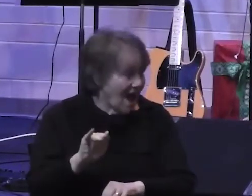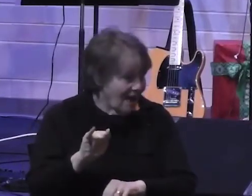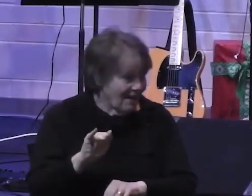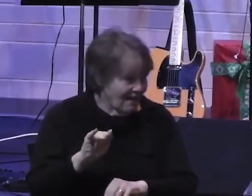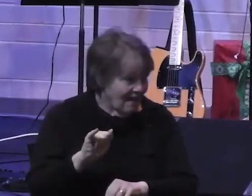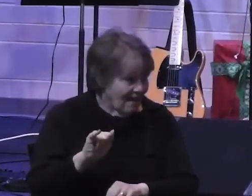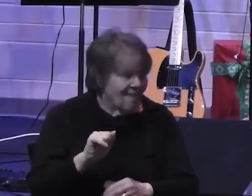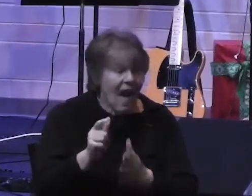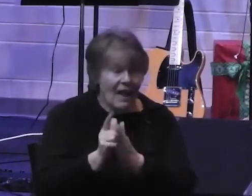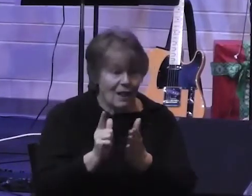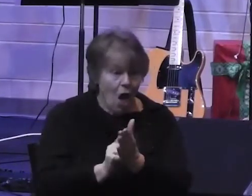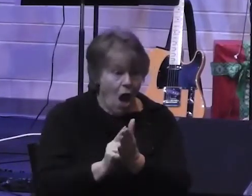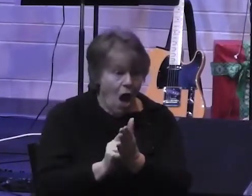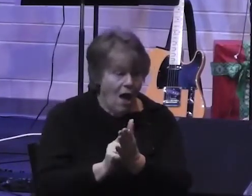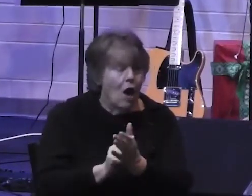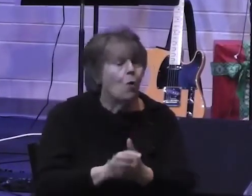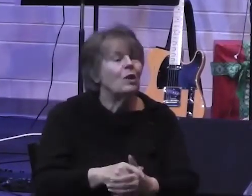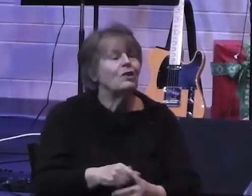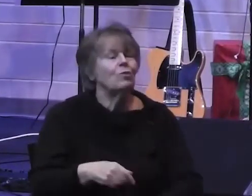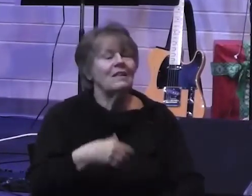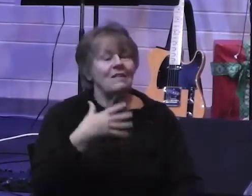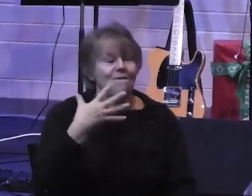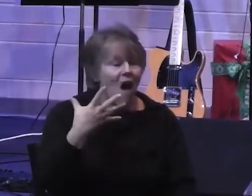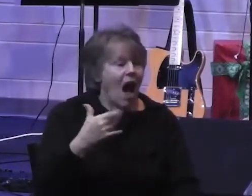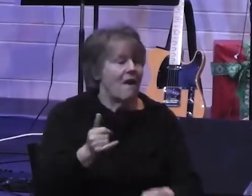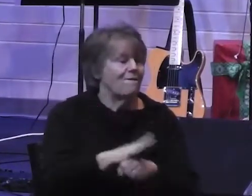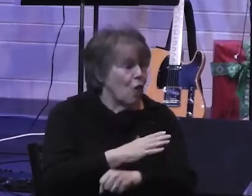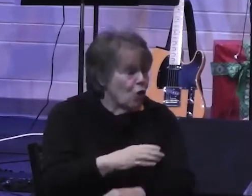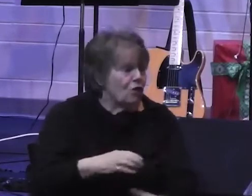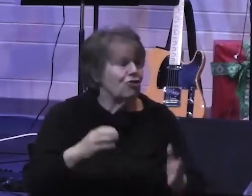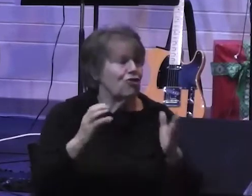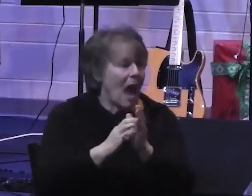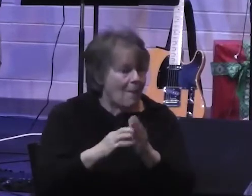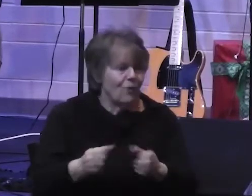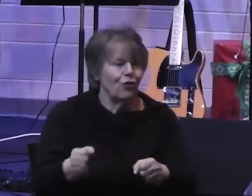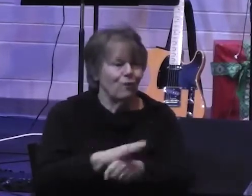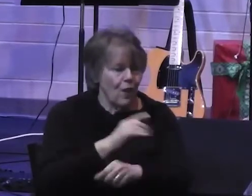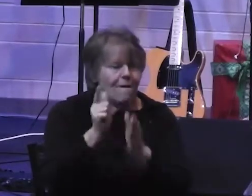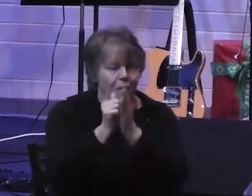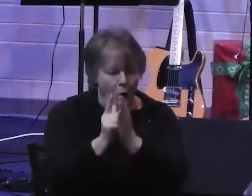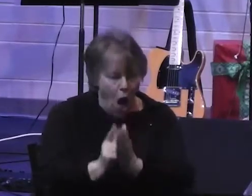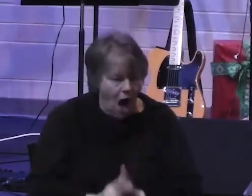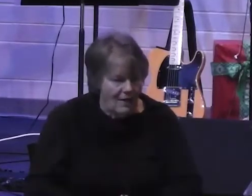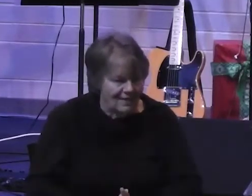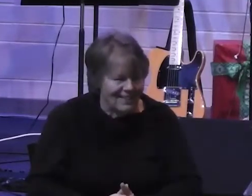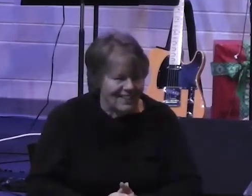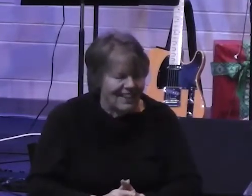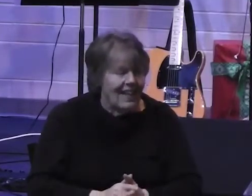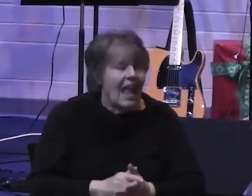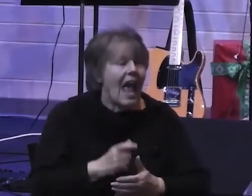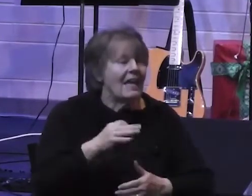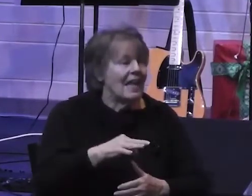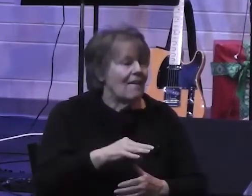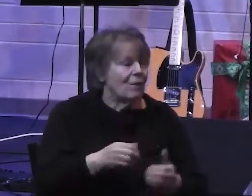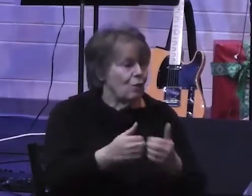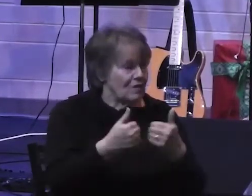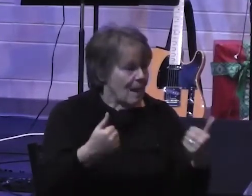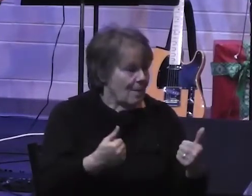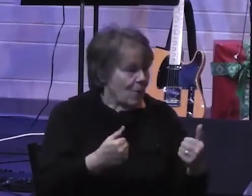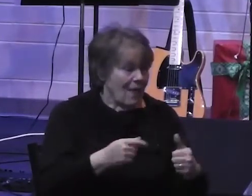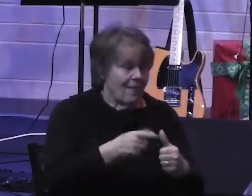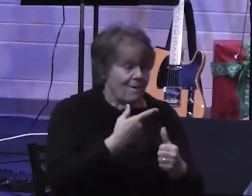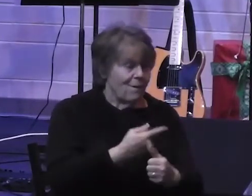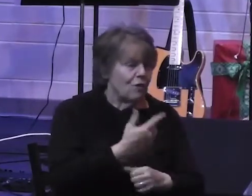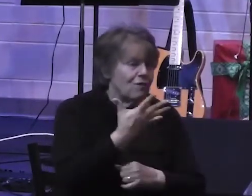together, all 5 chapters of it, which has a ton of laws. But then if you back out, the first 5 books of the Bible as a